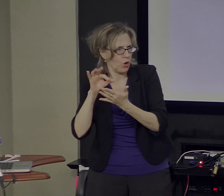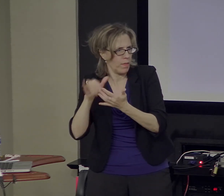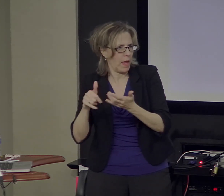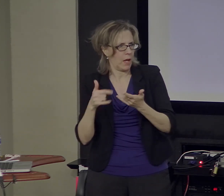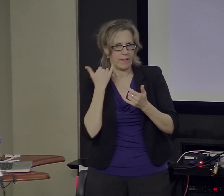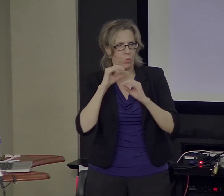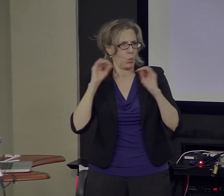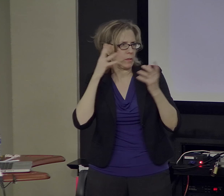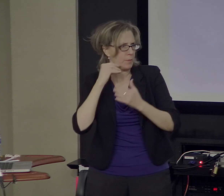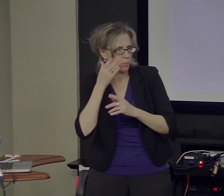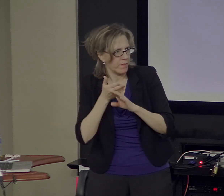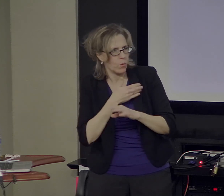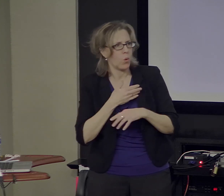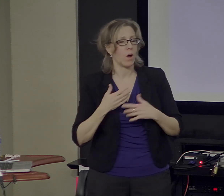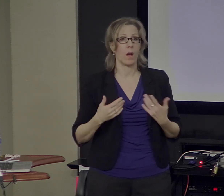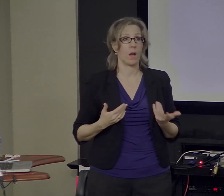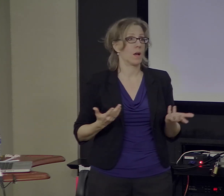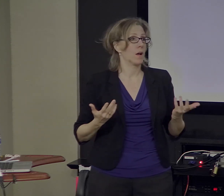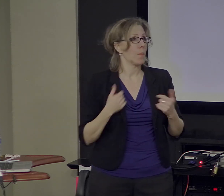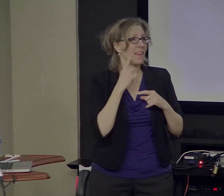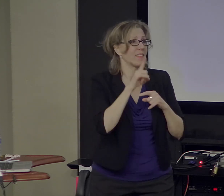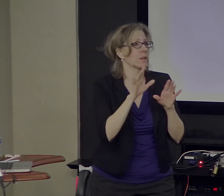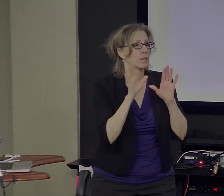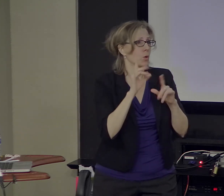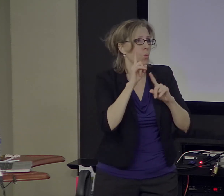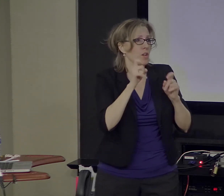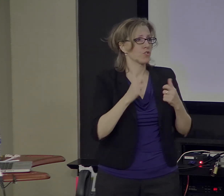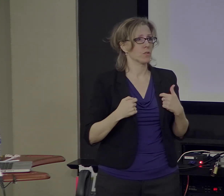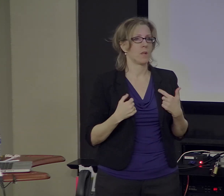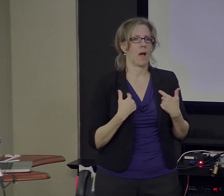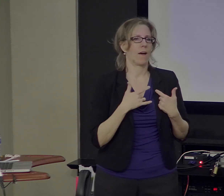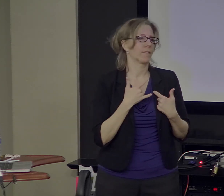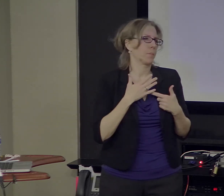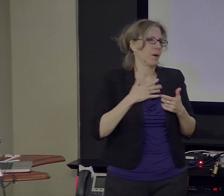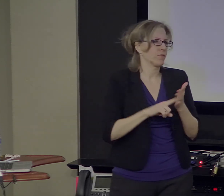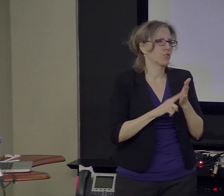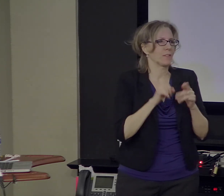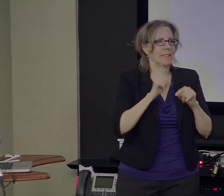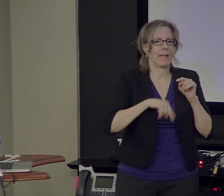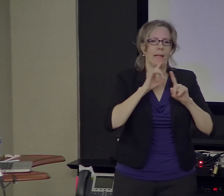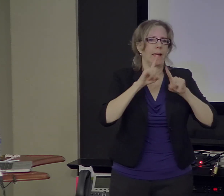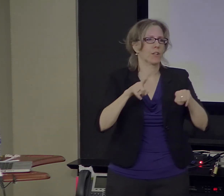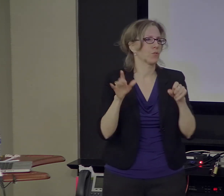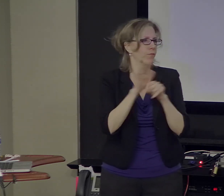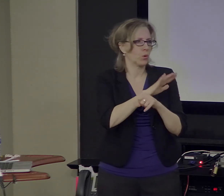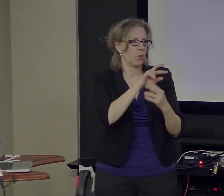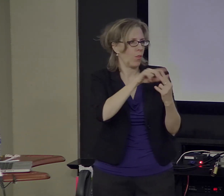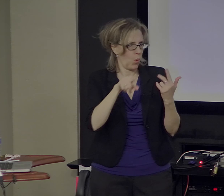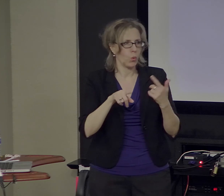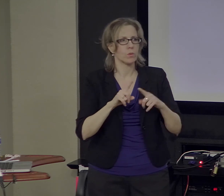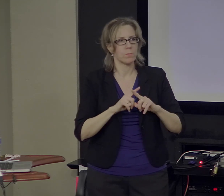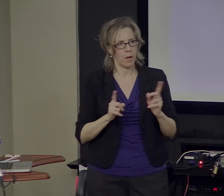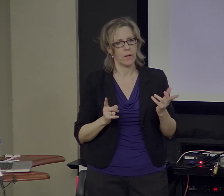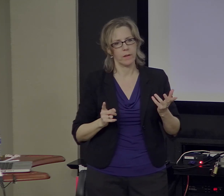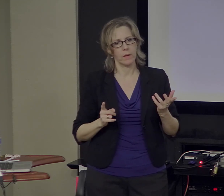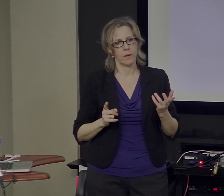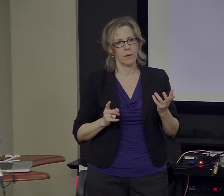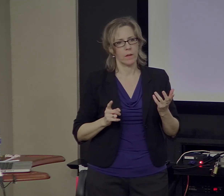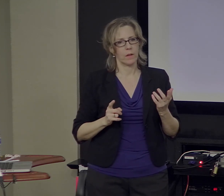comprehending these languages, what we might call an auxiliary language, in a conference? And I